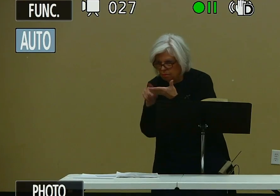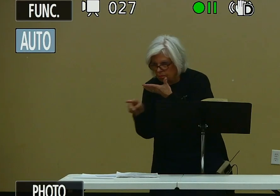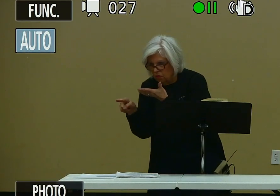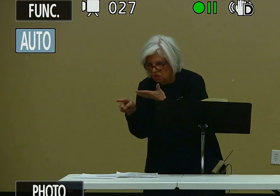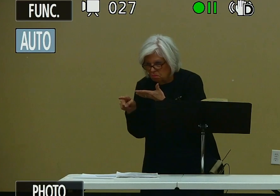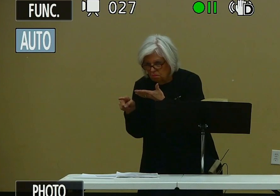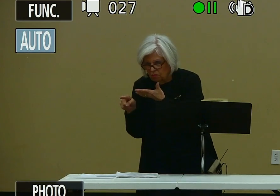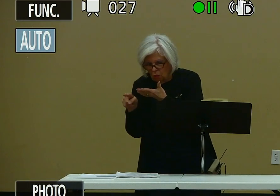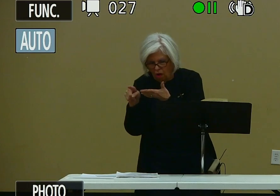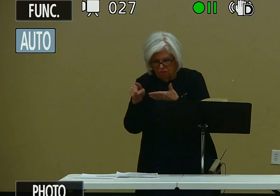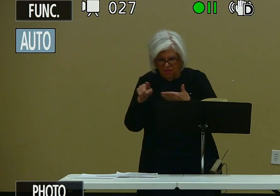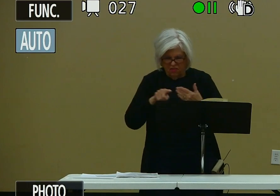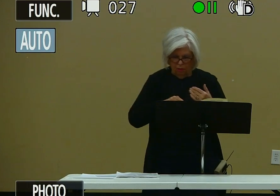Put some show off face on.